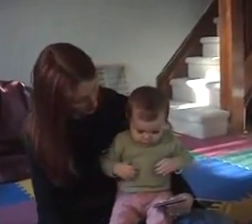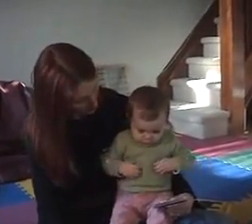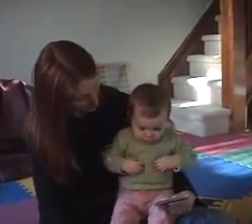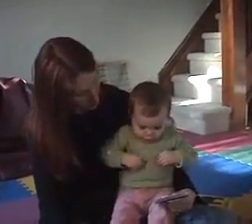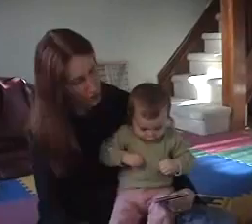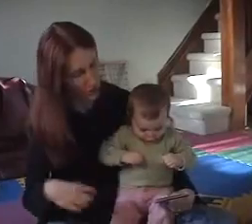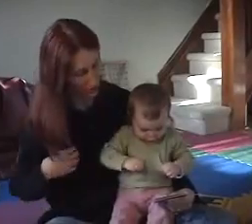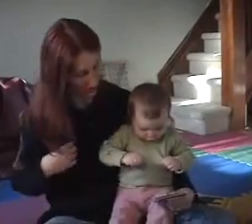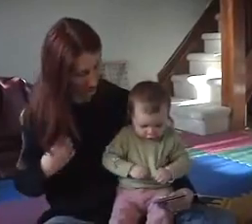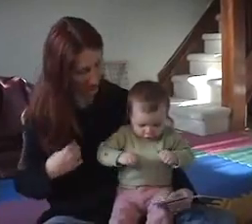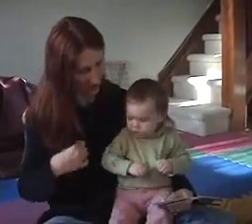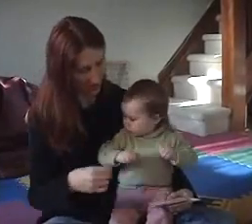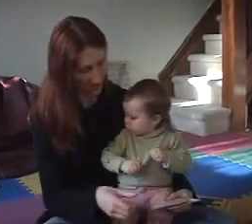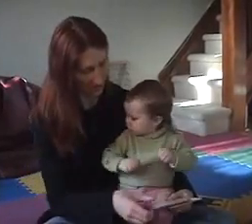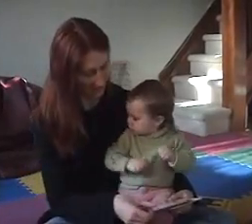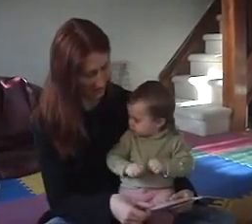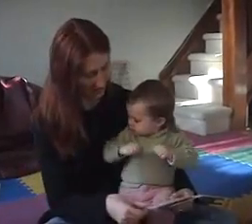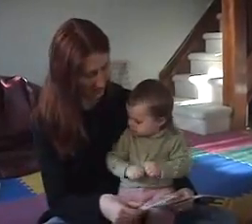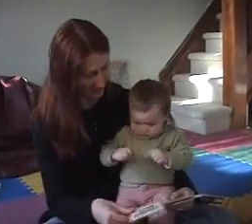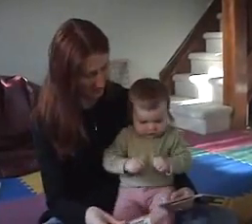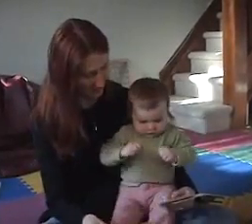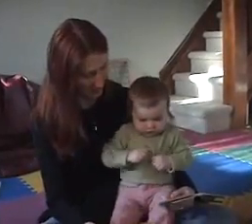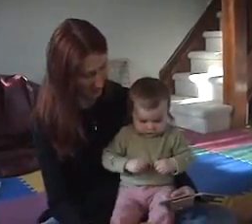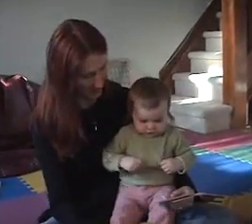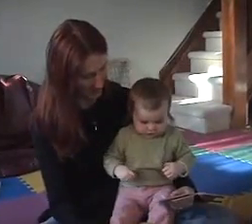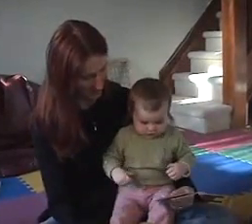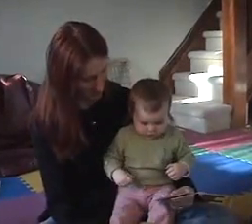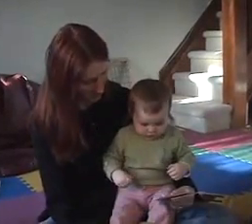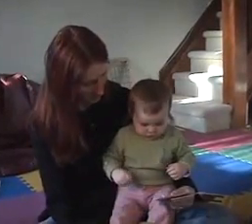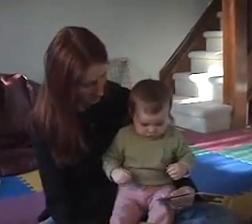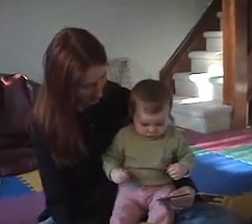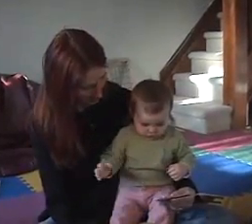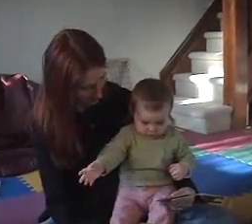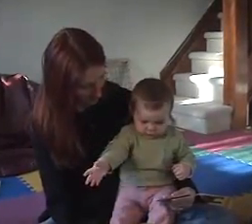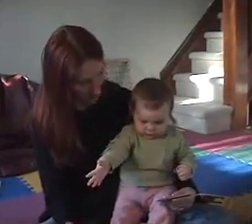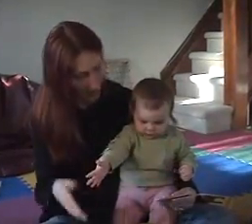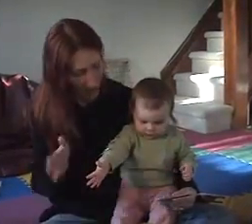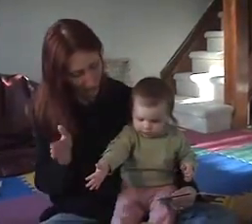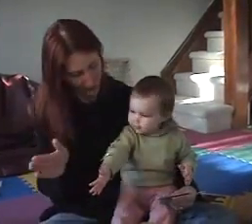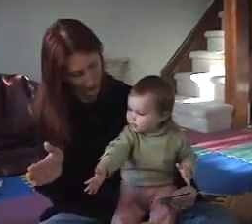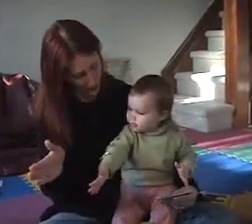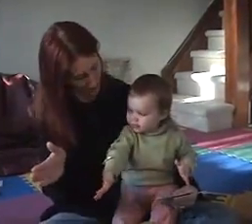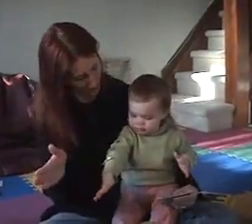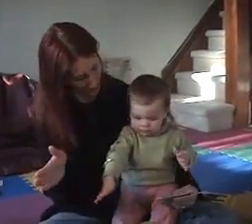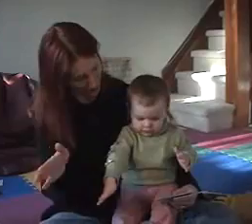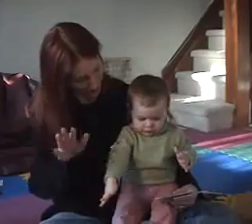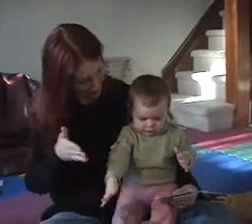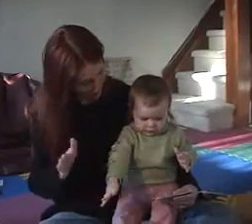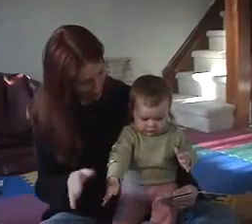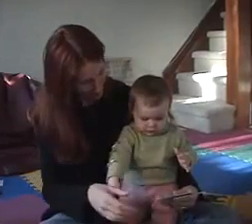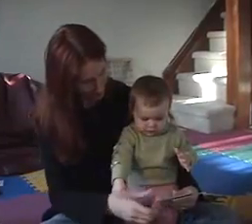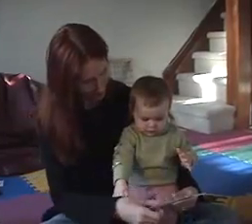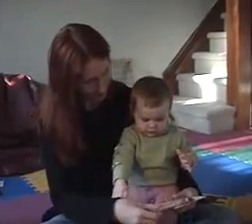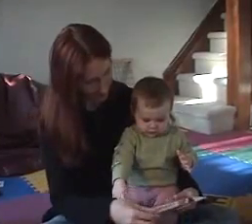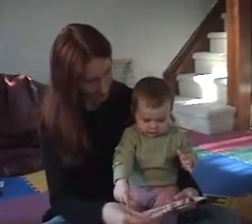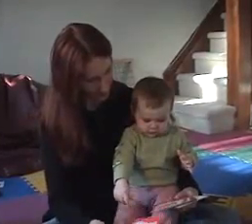Shirt. Shirt. Good. What is that? A fish. A fish. A